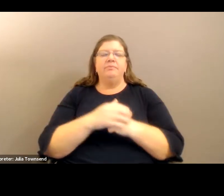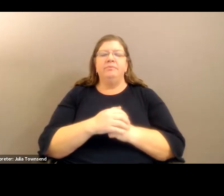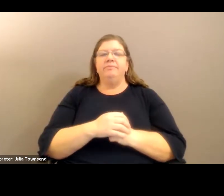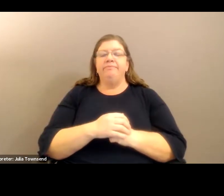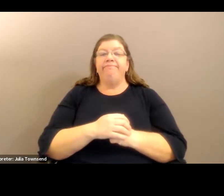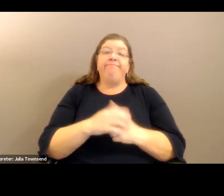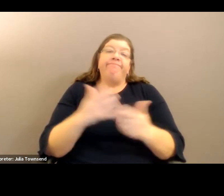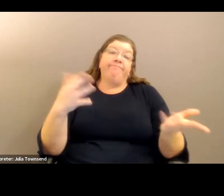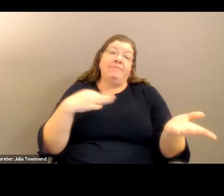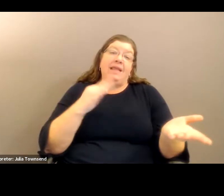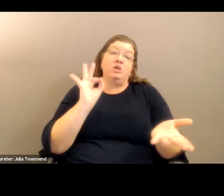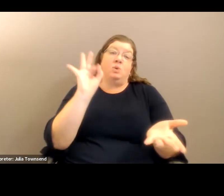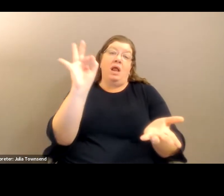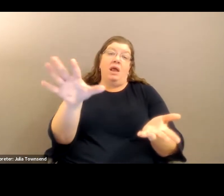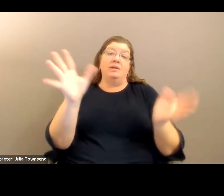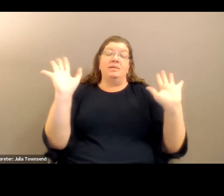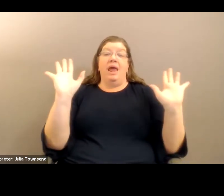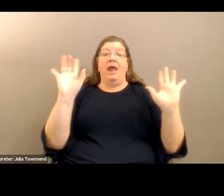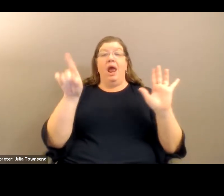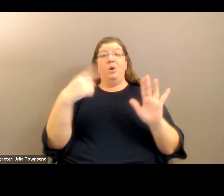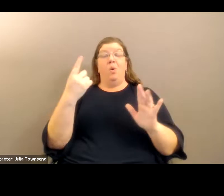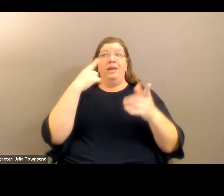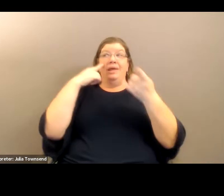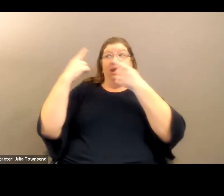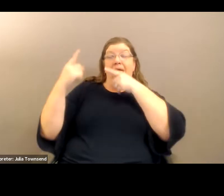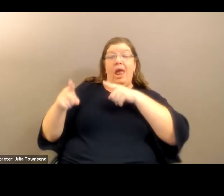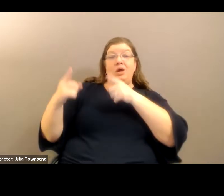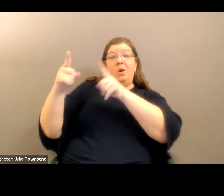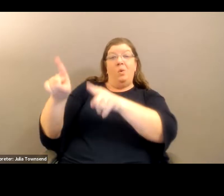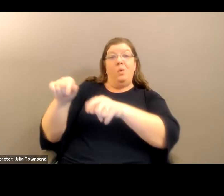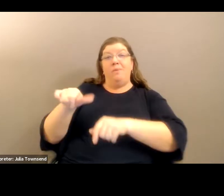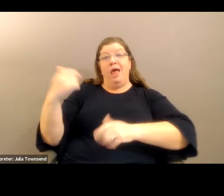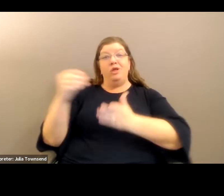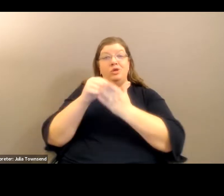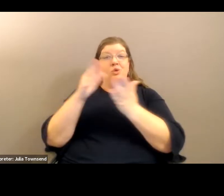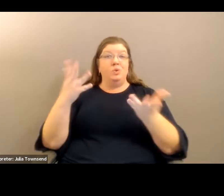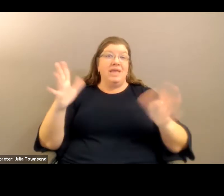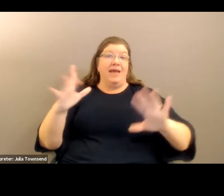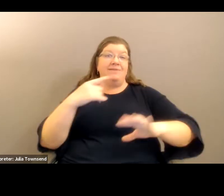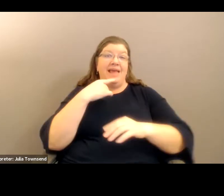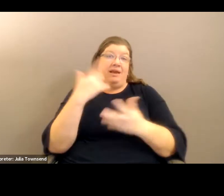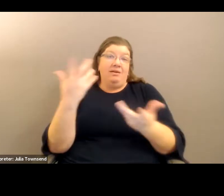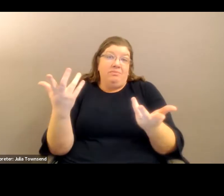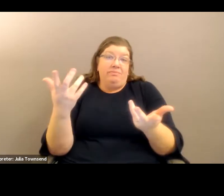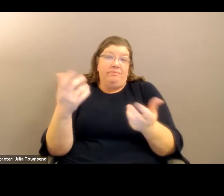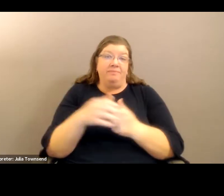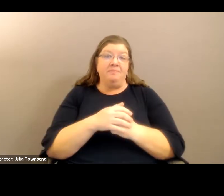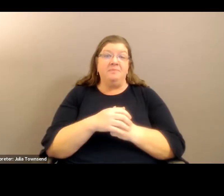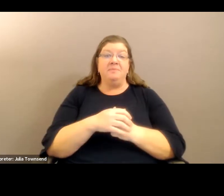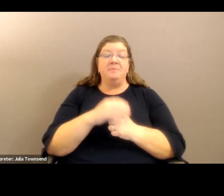That's what I'd like to say, and I can only echo what my fellow students have said.